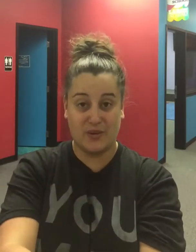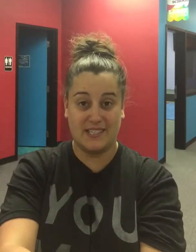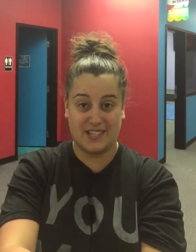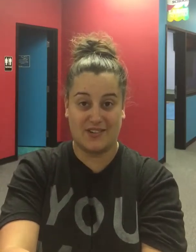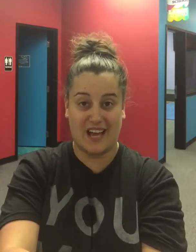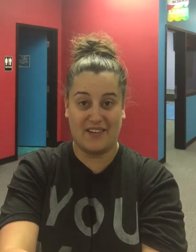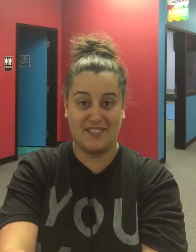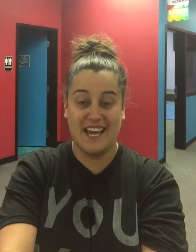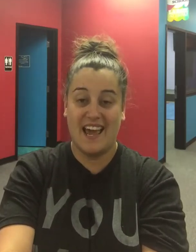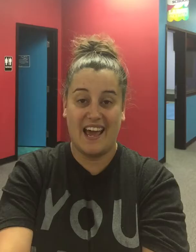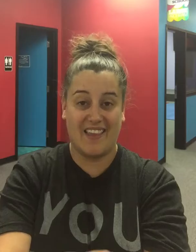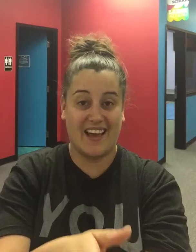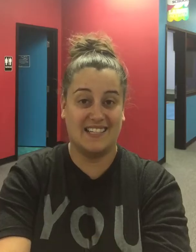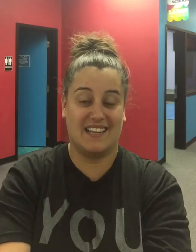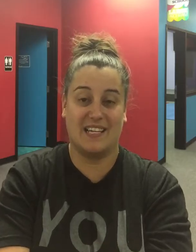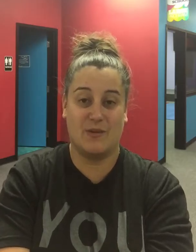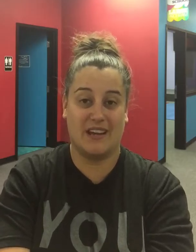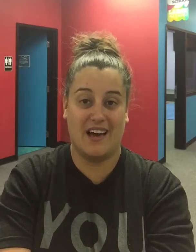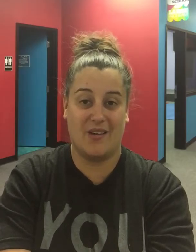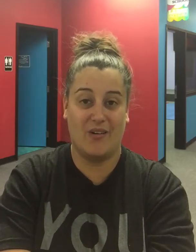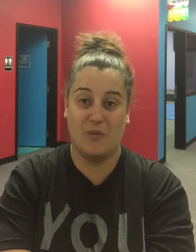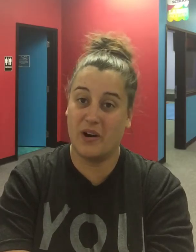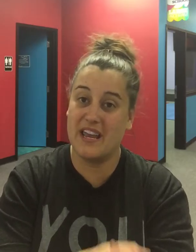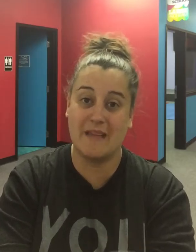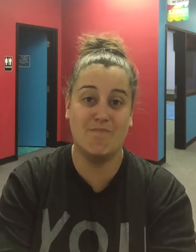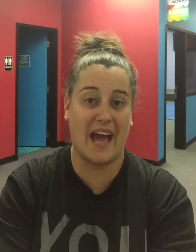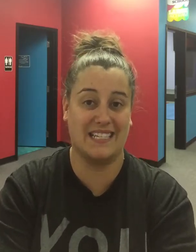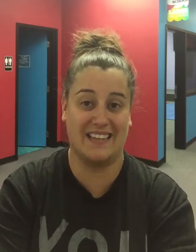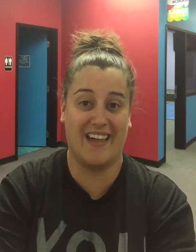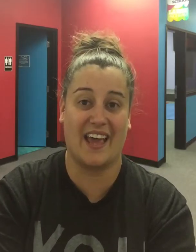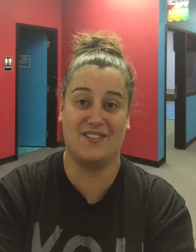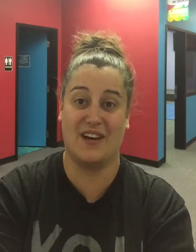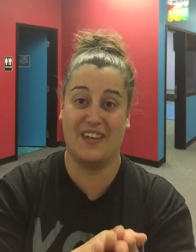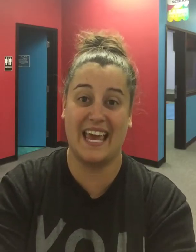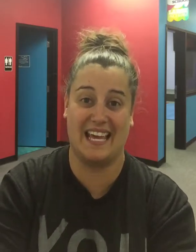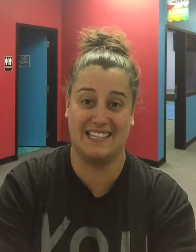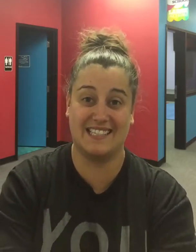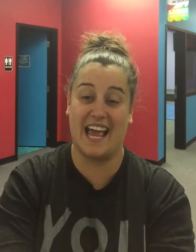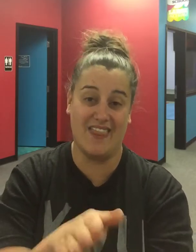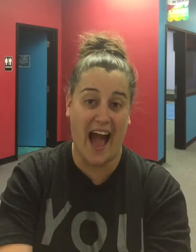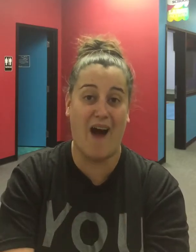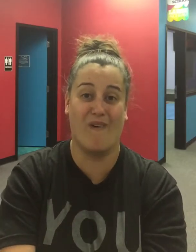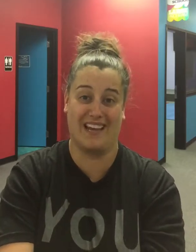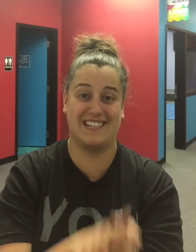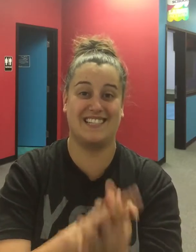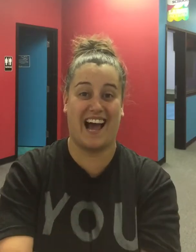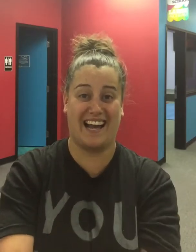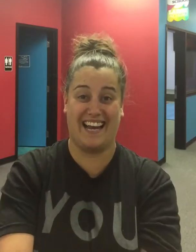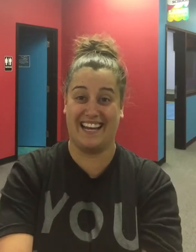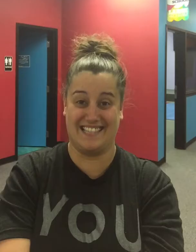influence on their lives. And like I said last week in Huddle, we're impacting lives of kids, and how exciting is